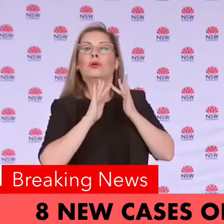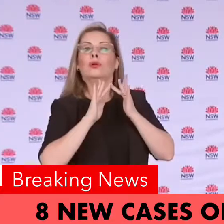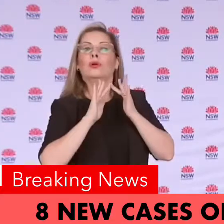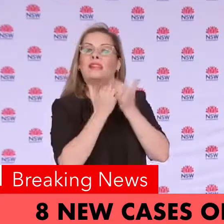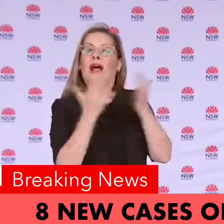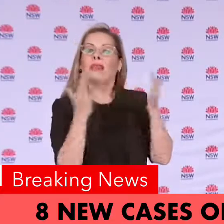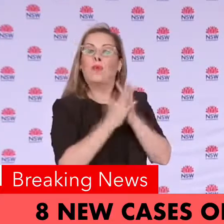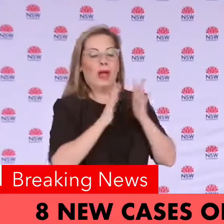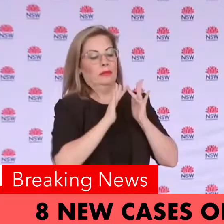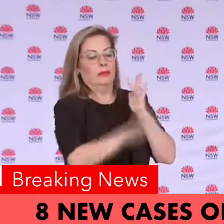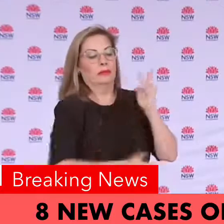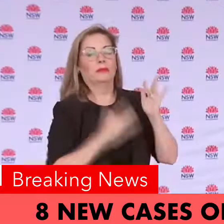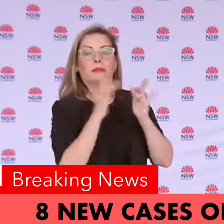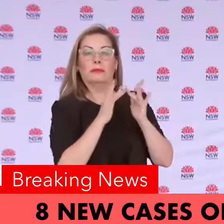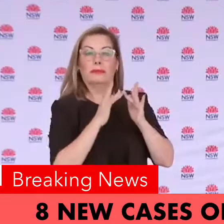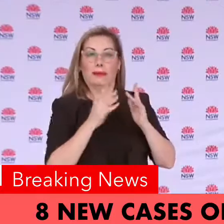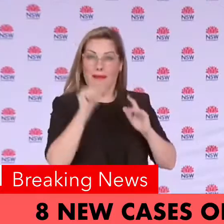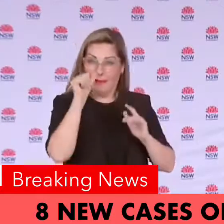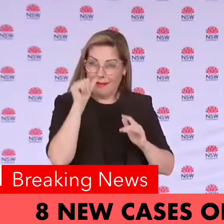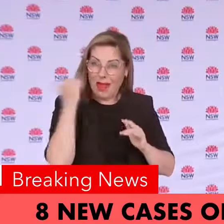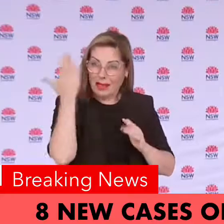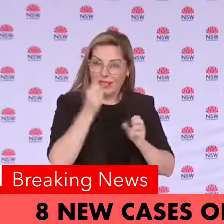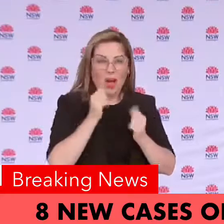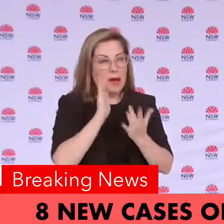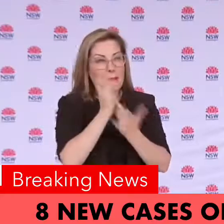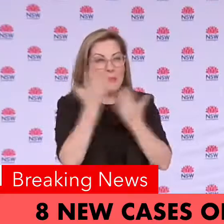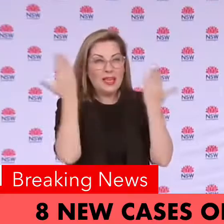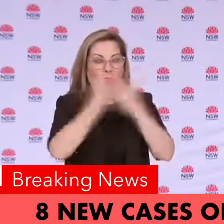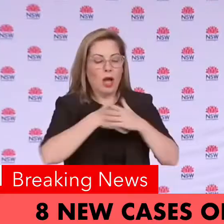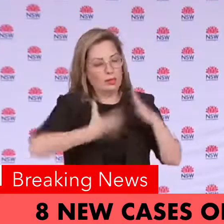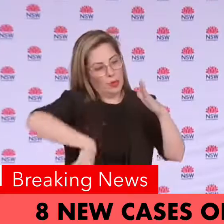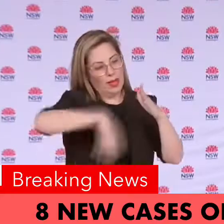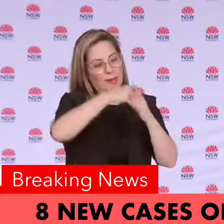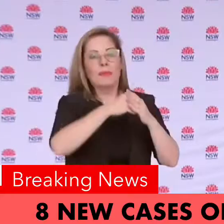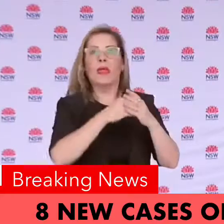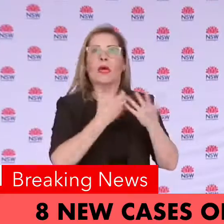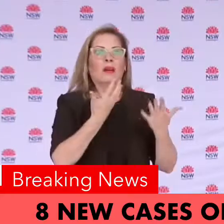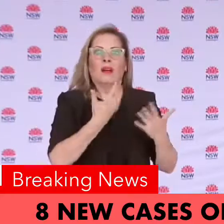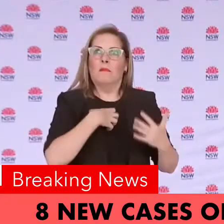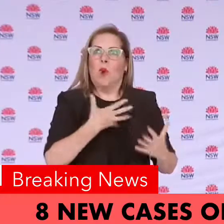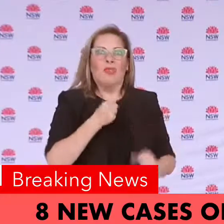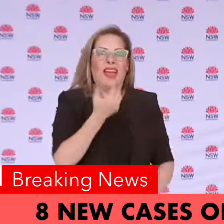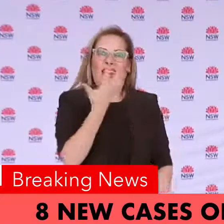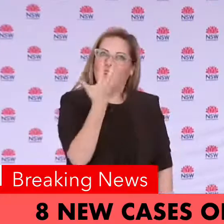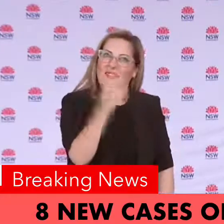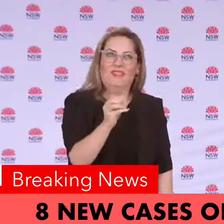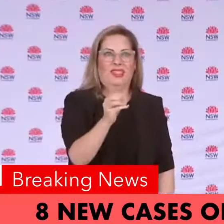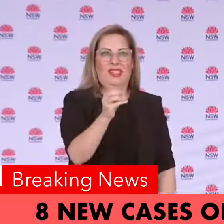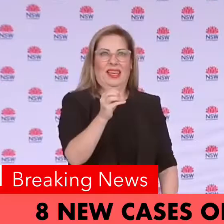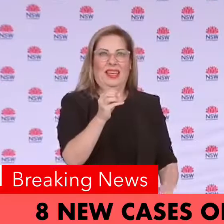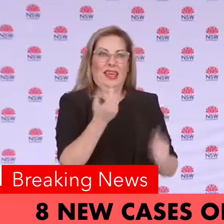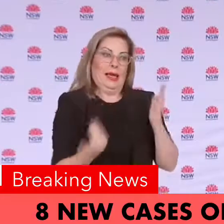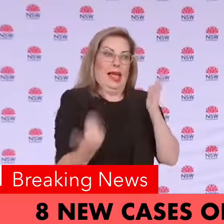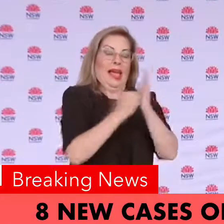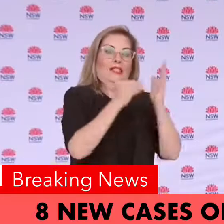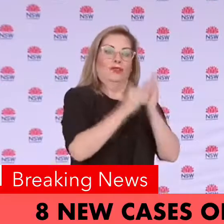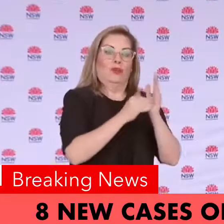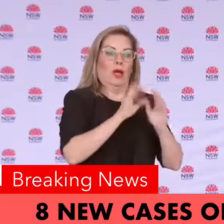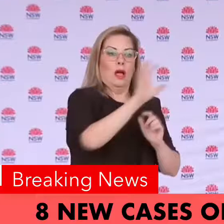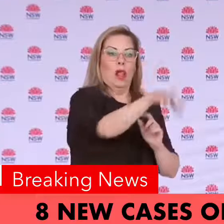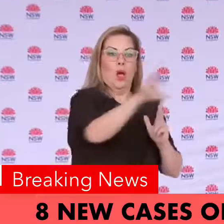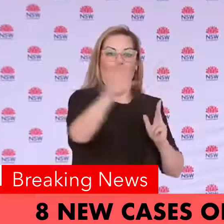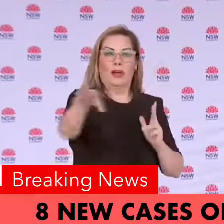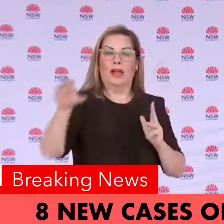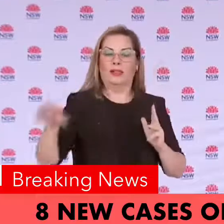another 50 odd venues, and so it is rapidly changing. We're taking a very low threshold for listing